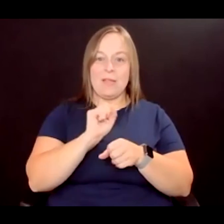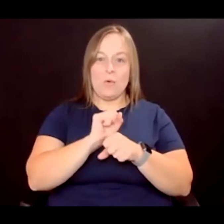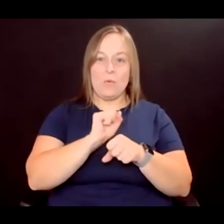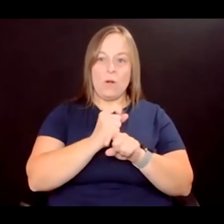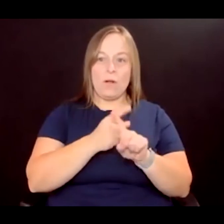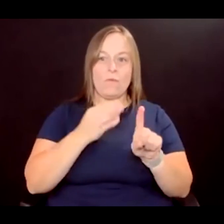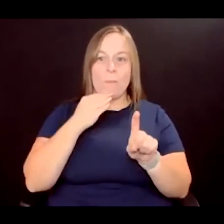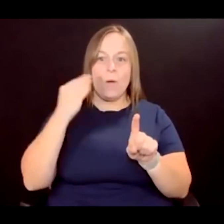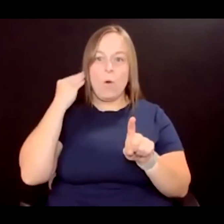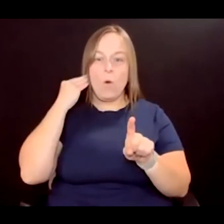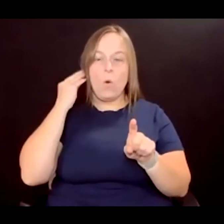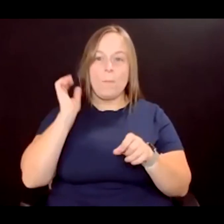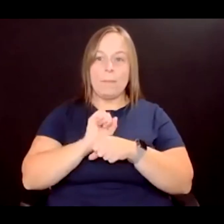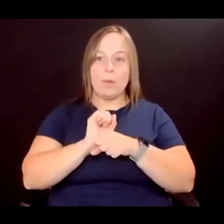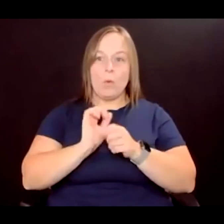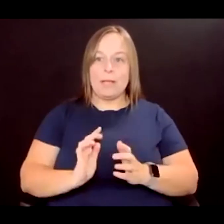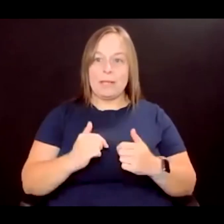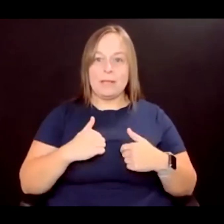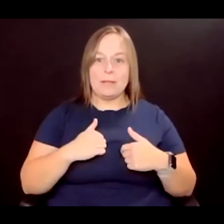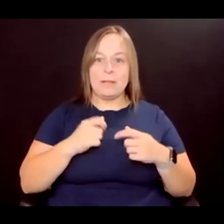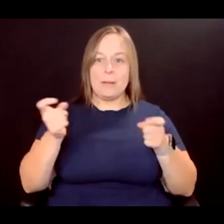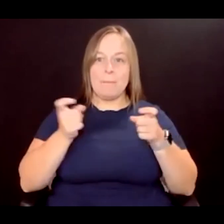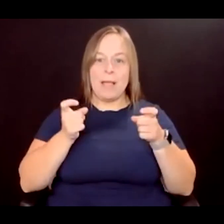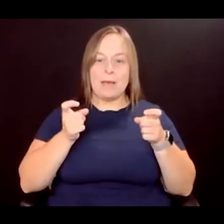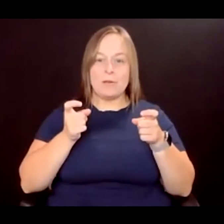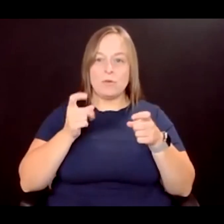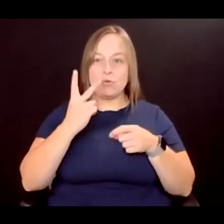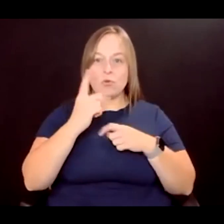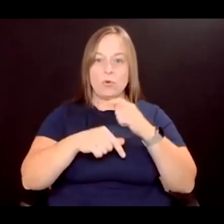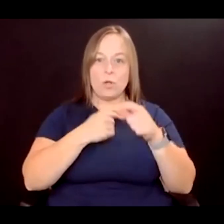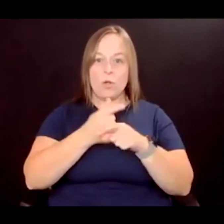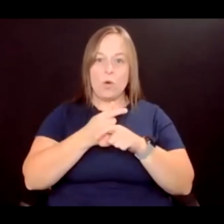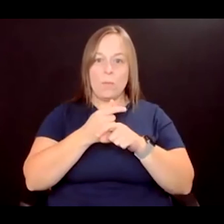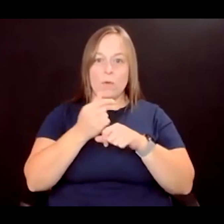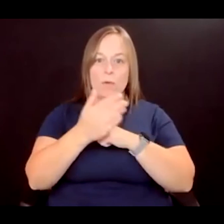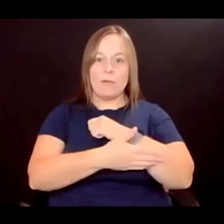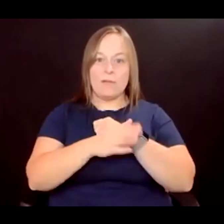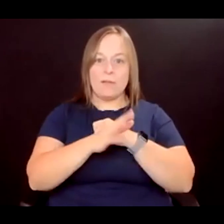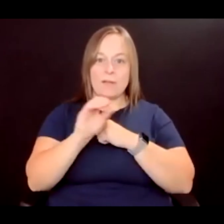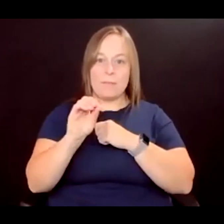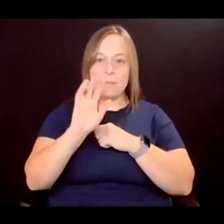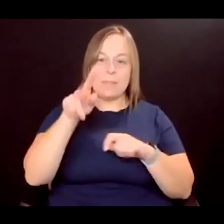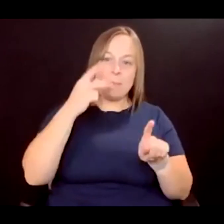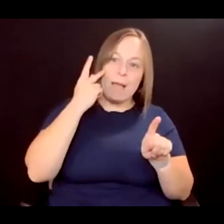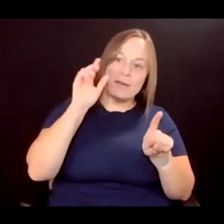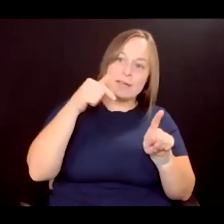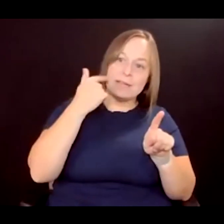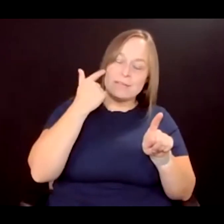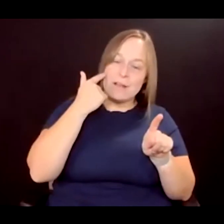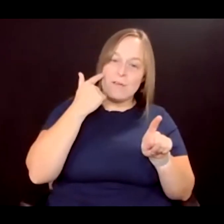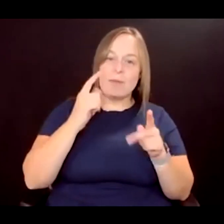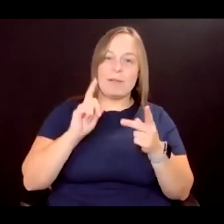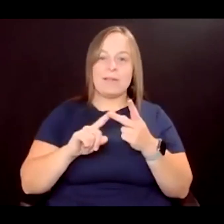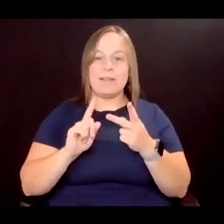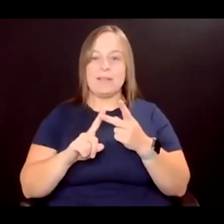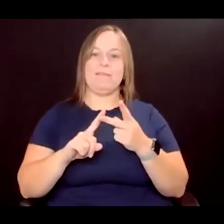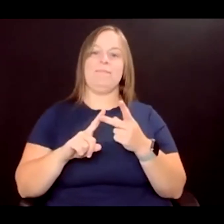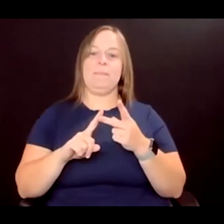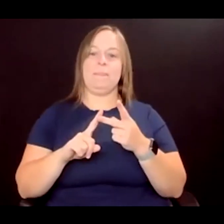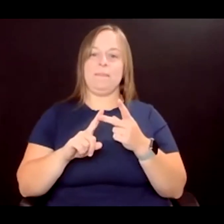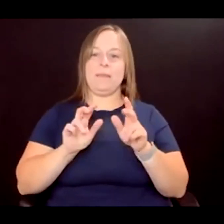walking. So let's talk about the audio boxes. If the audio boxes are something that present a danger in the city